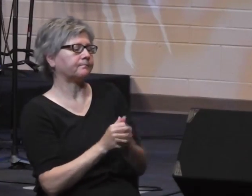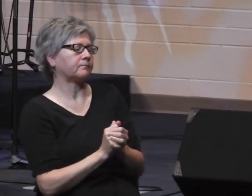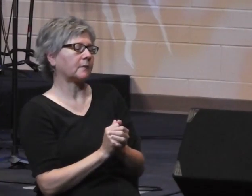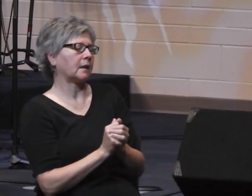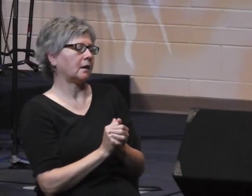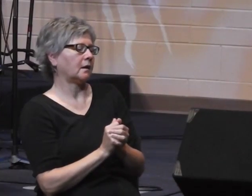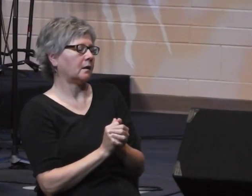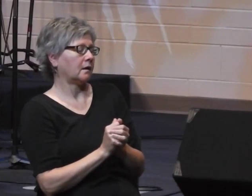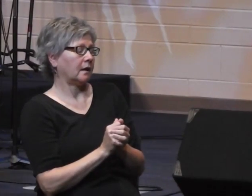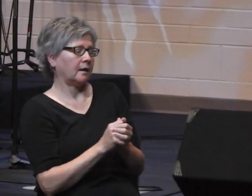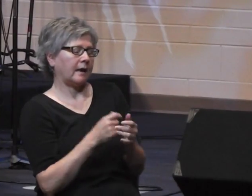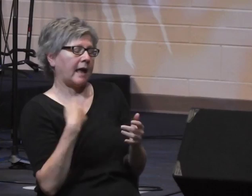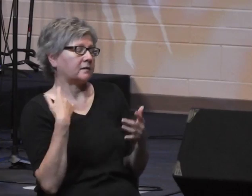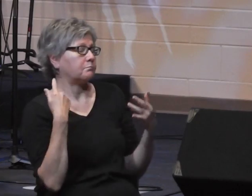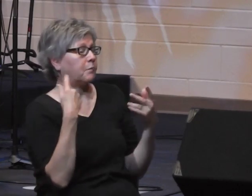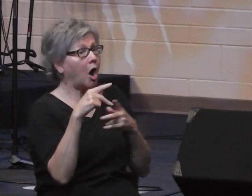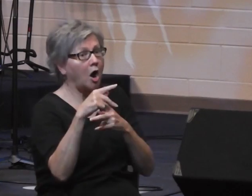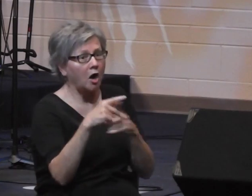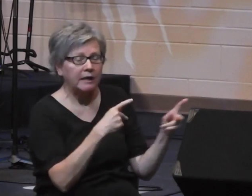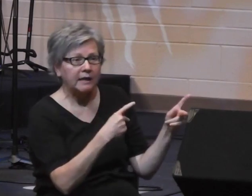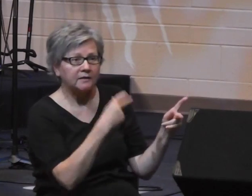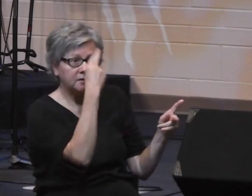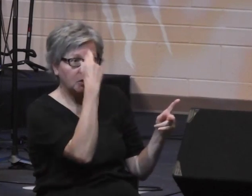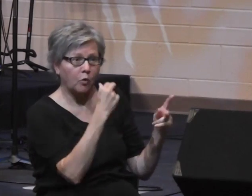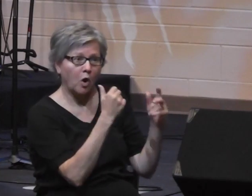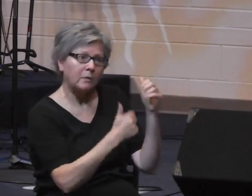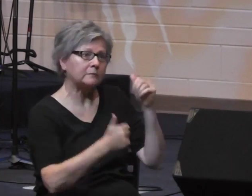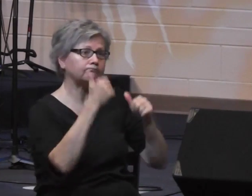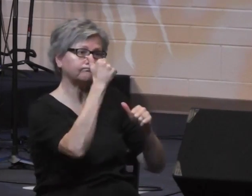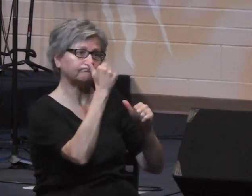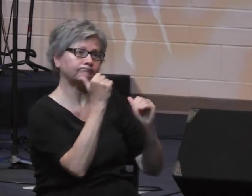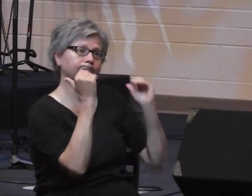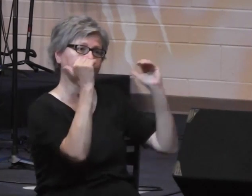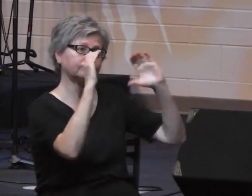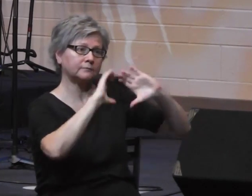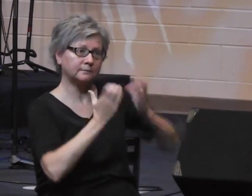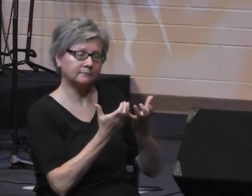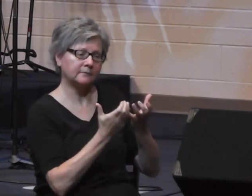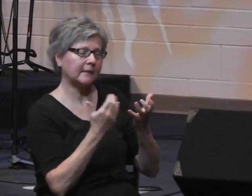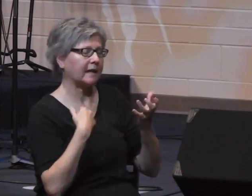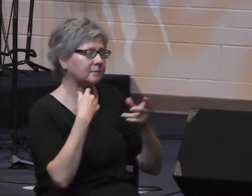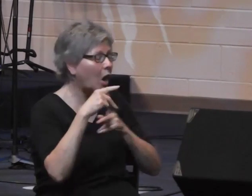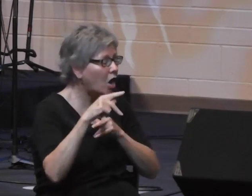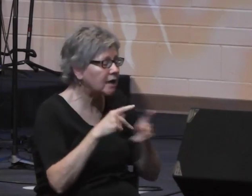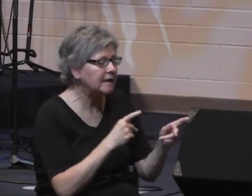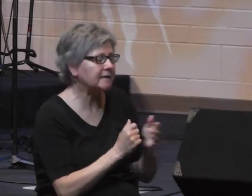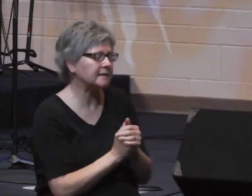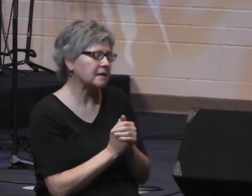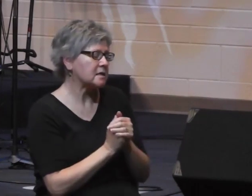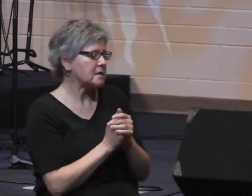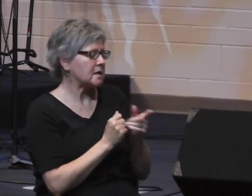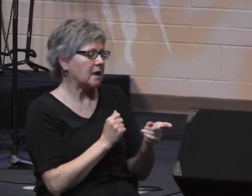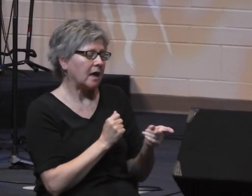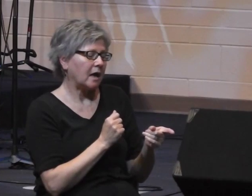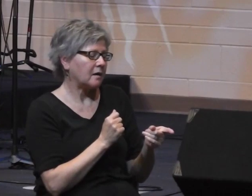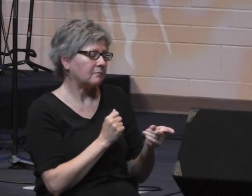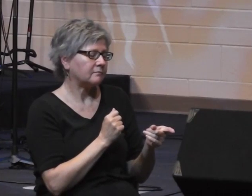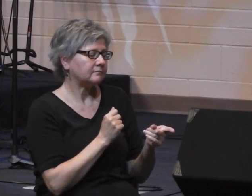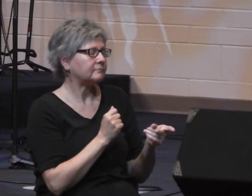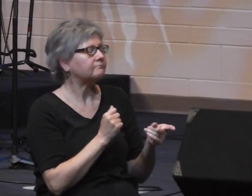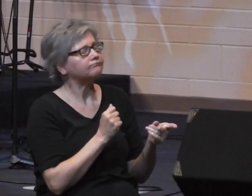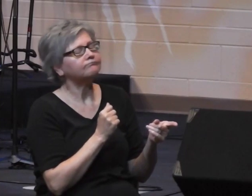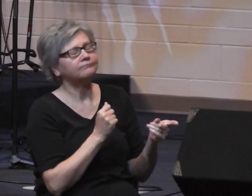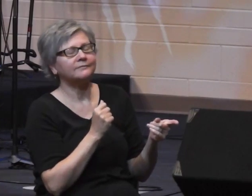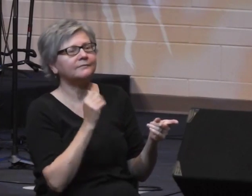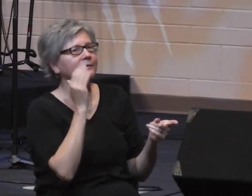these wild, lavish parties of the Roman elite. It's a very cosmopolitan city. You know it's a good party if people are